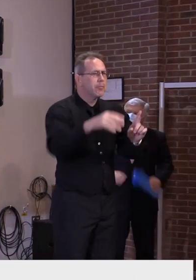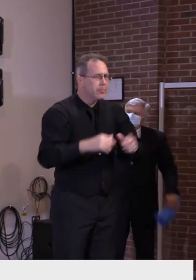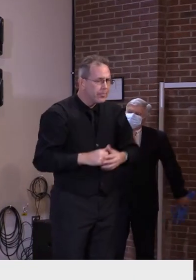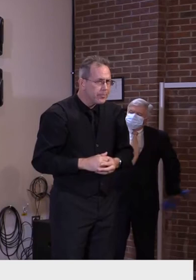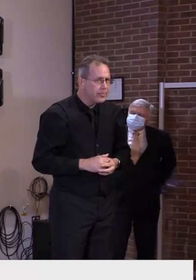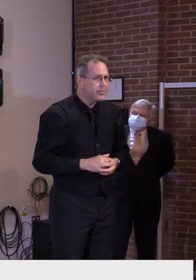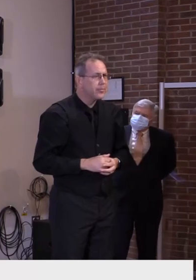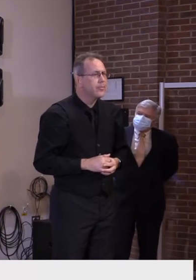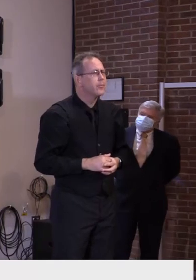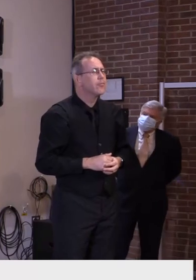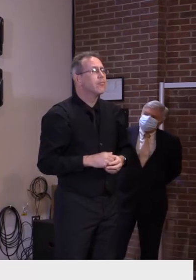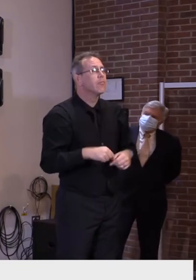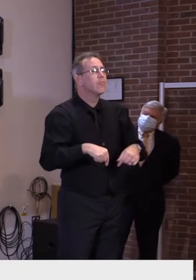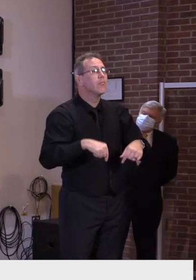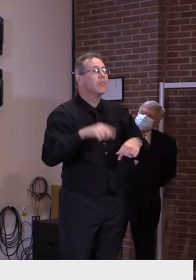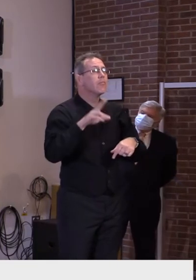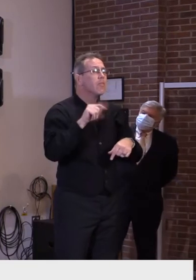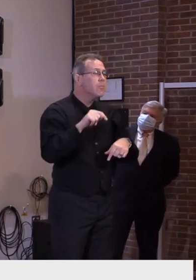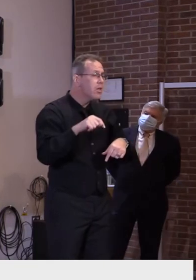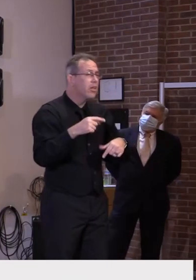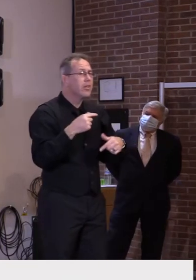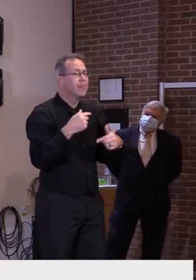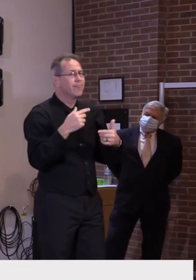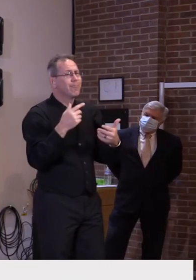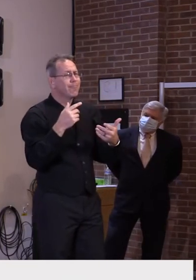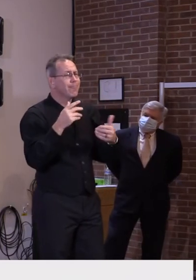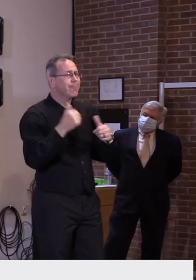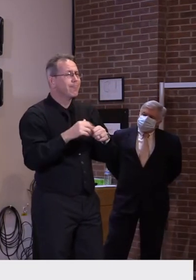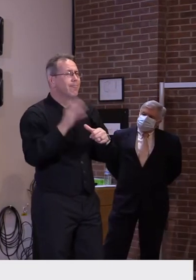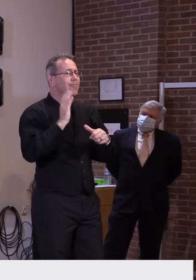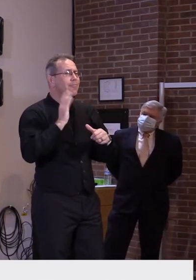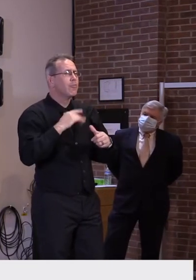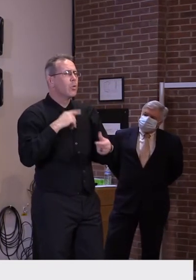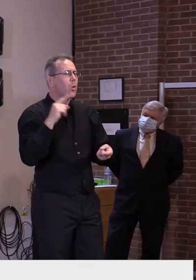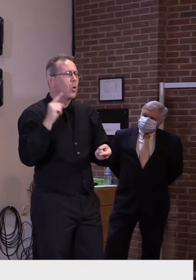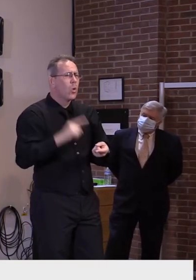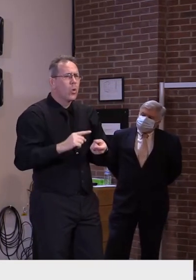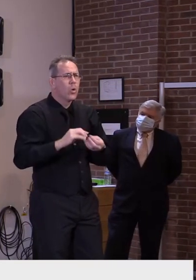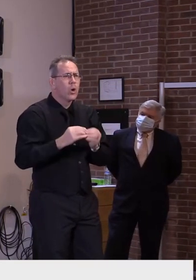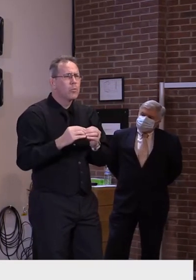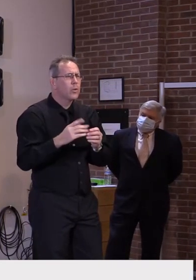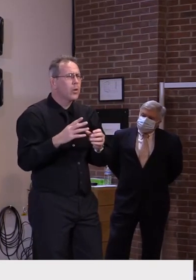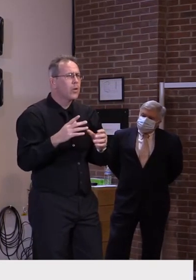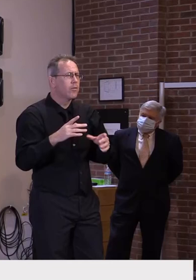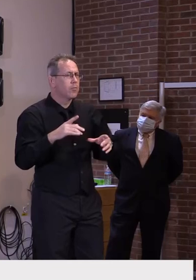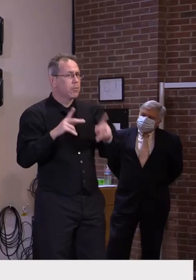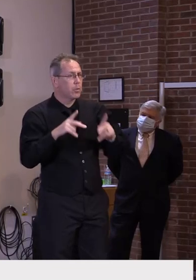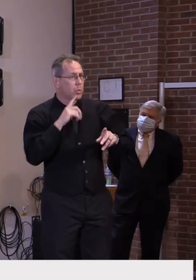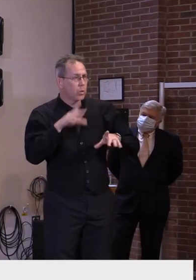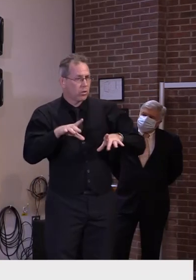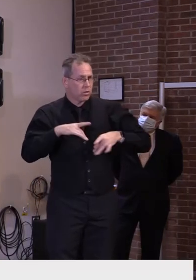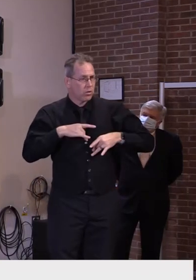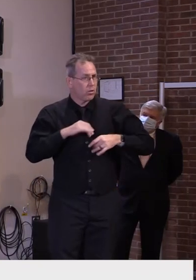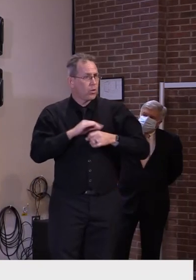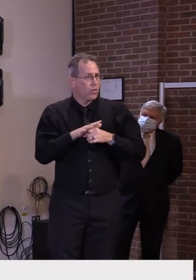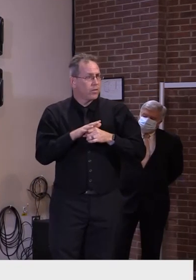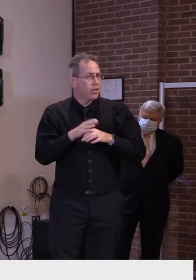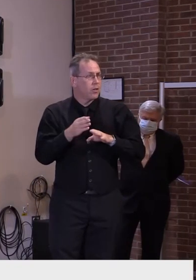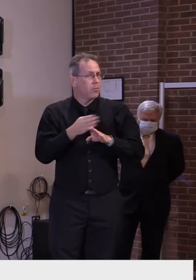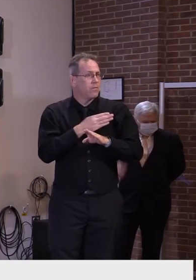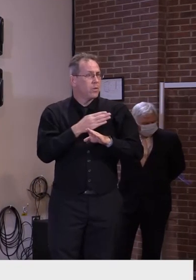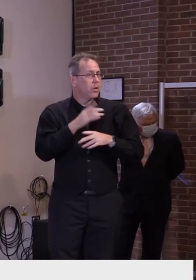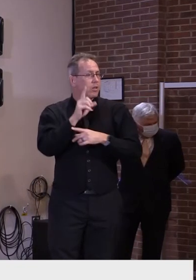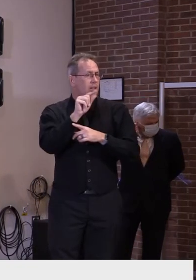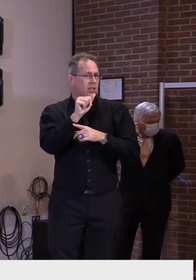the lowest in the nation rate of people having had COVID prior to the Delta variant. So we had very